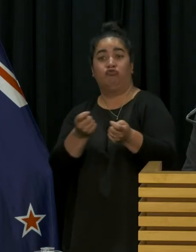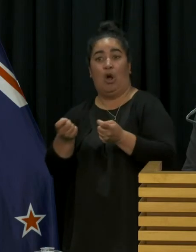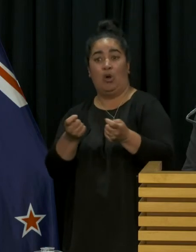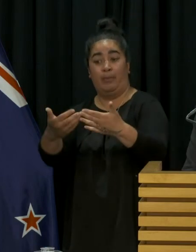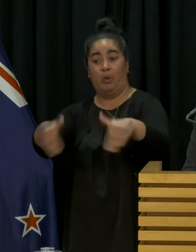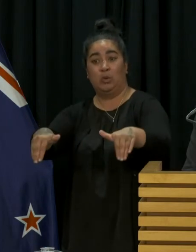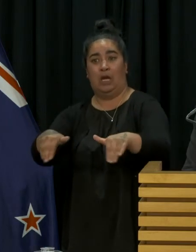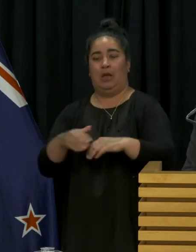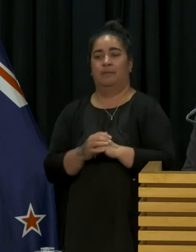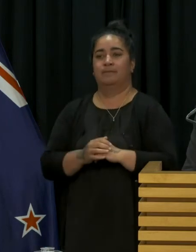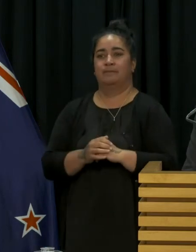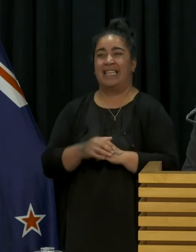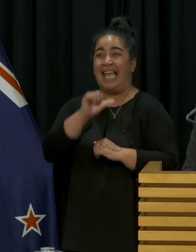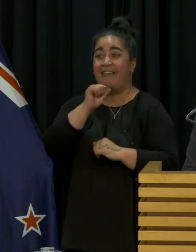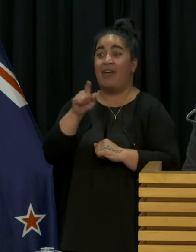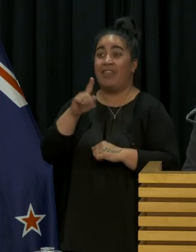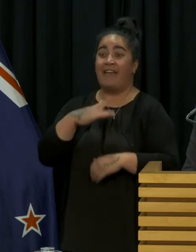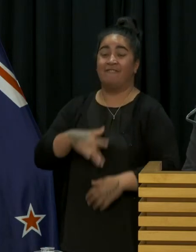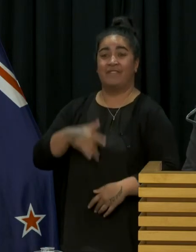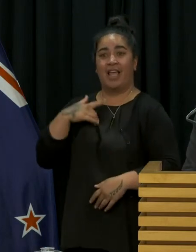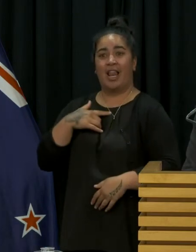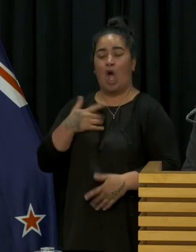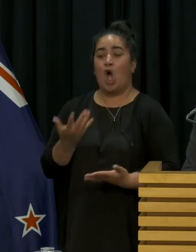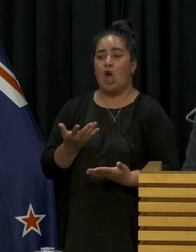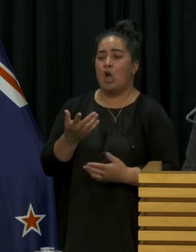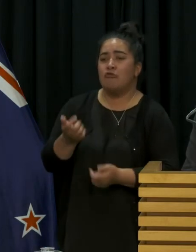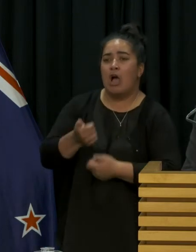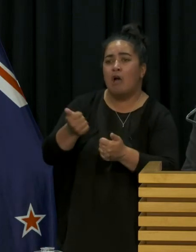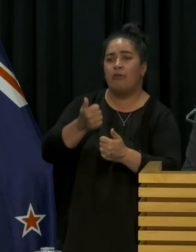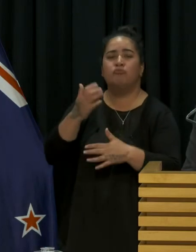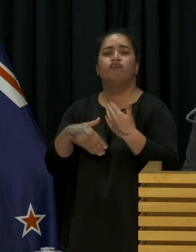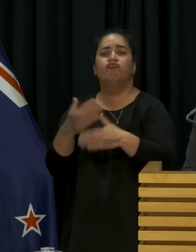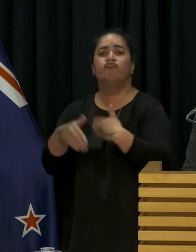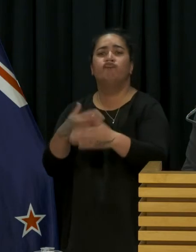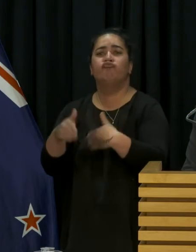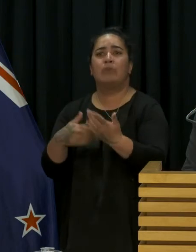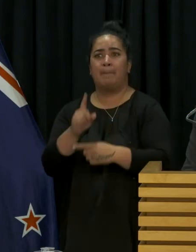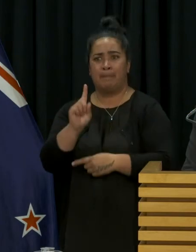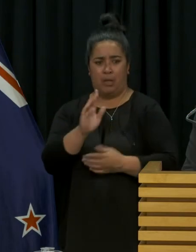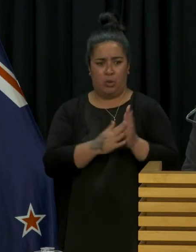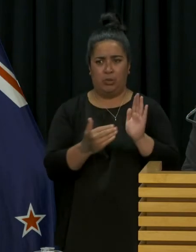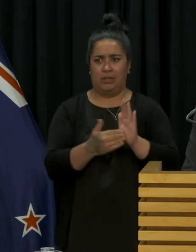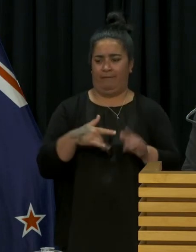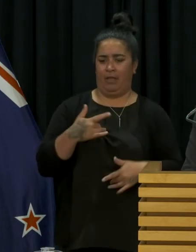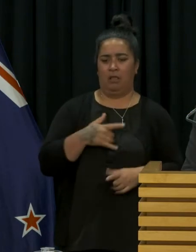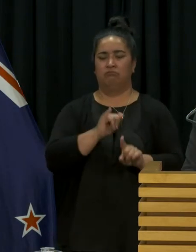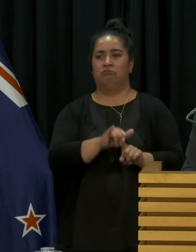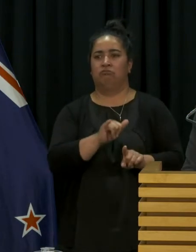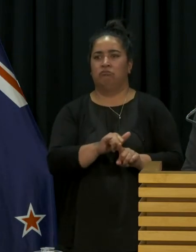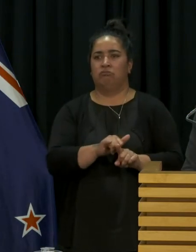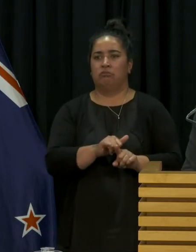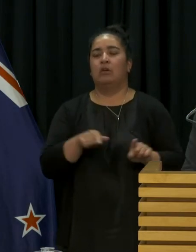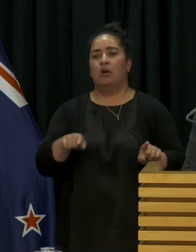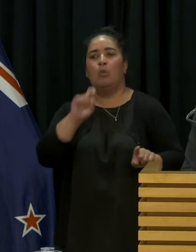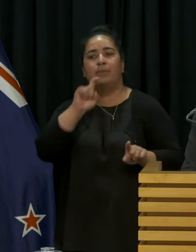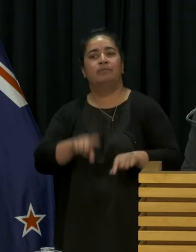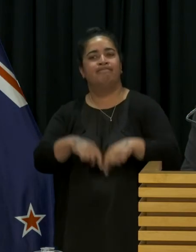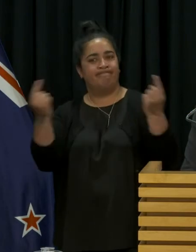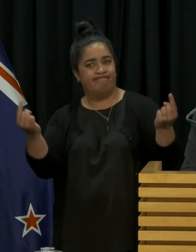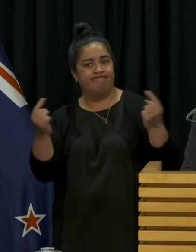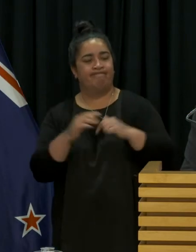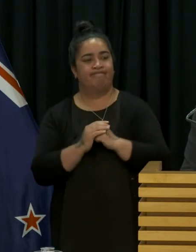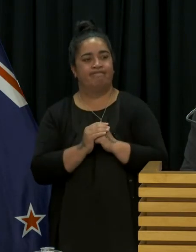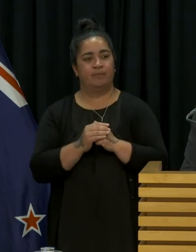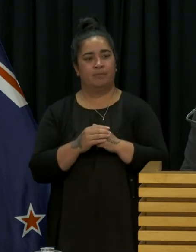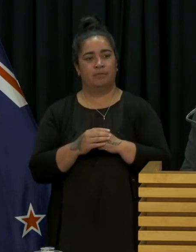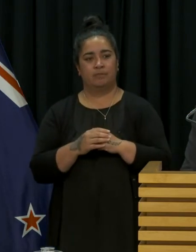for community transmission that's higher than ours, then that is problematic. So those are still issues that we are working through. A number of states,